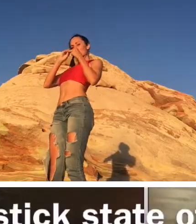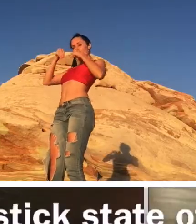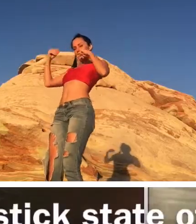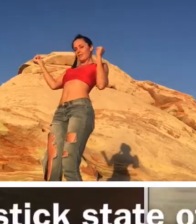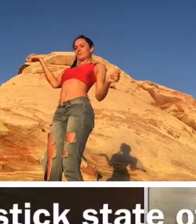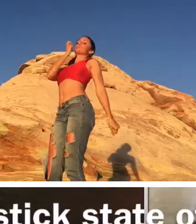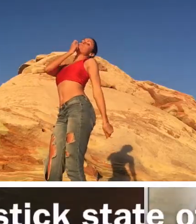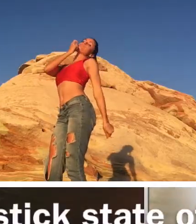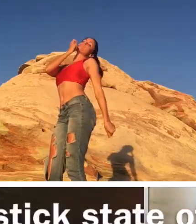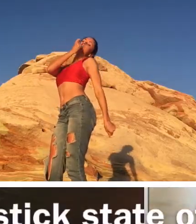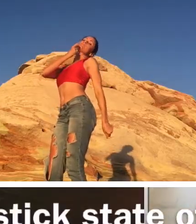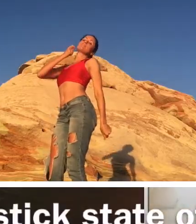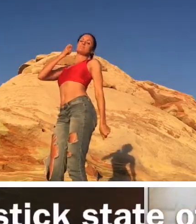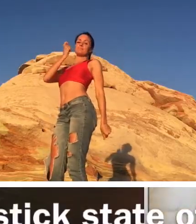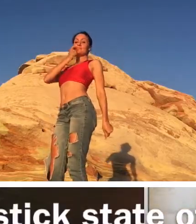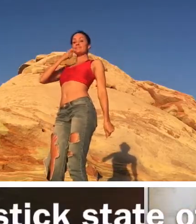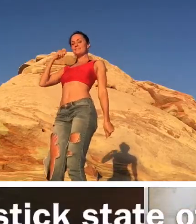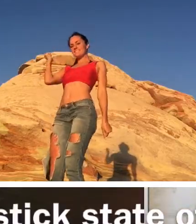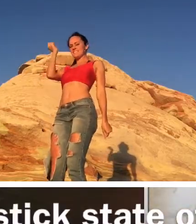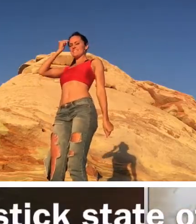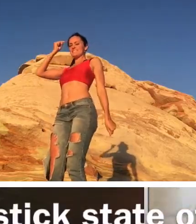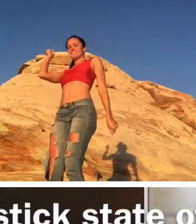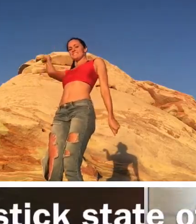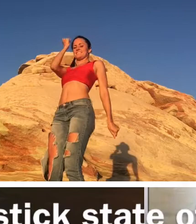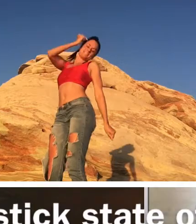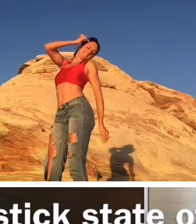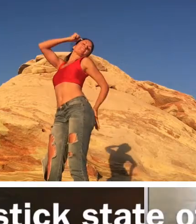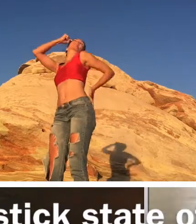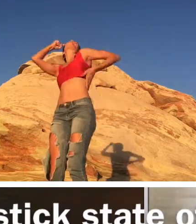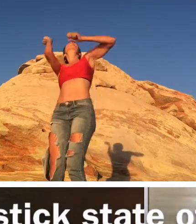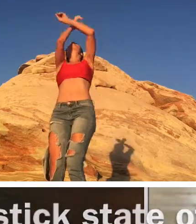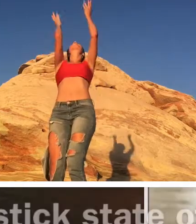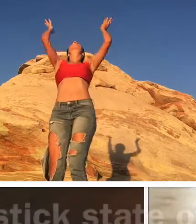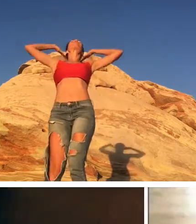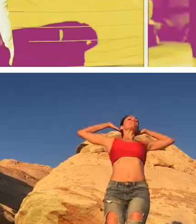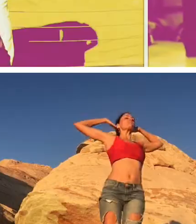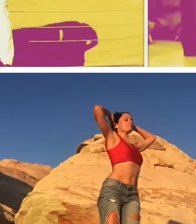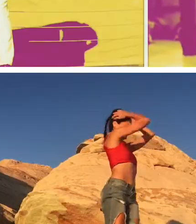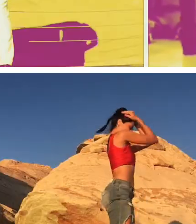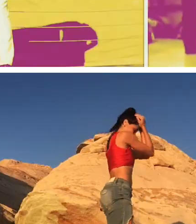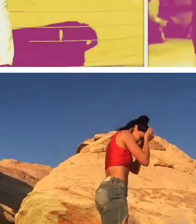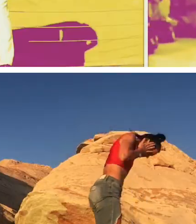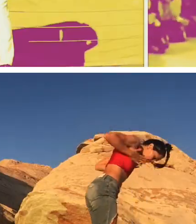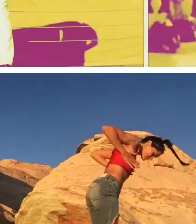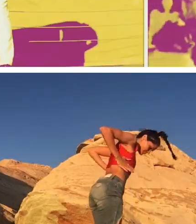Strawberry lipstick, state of mind